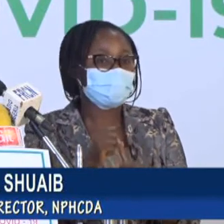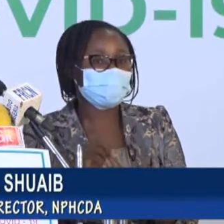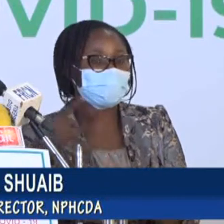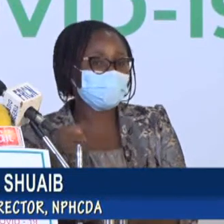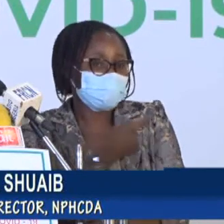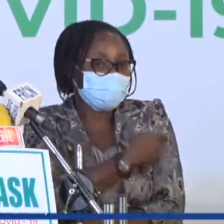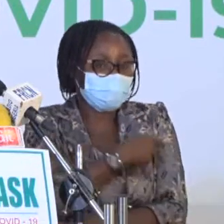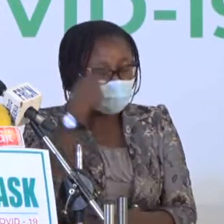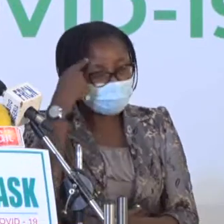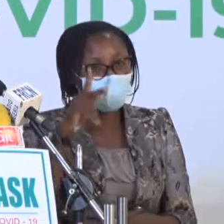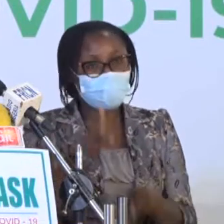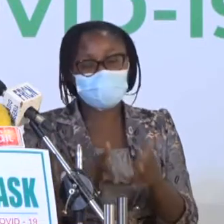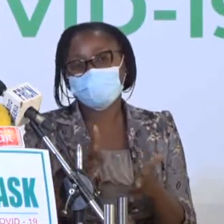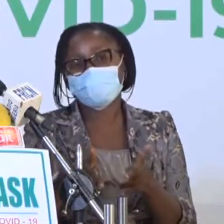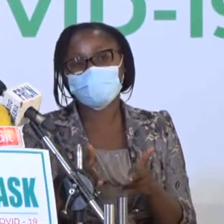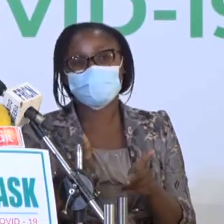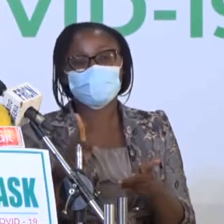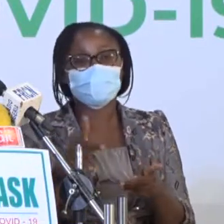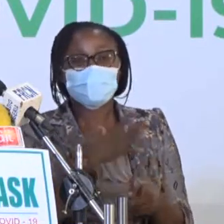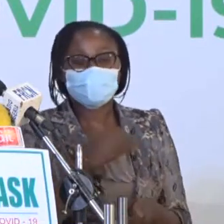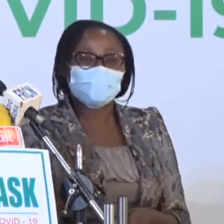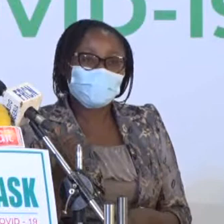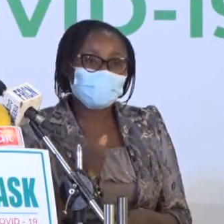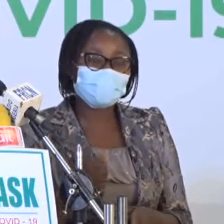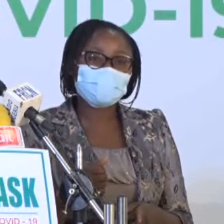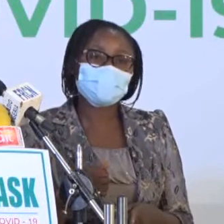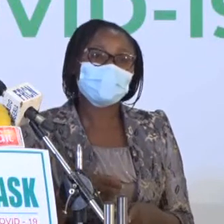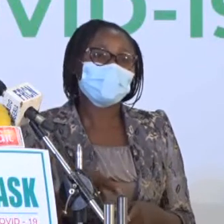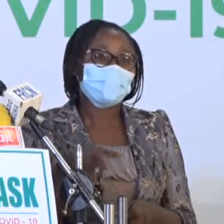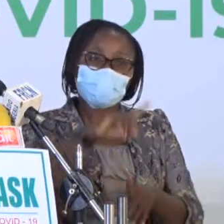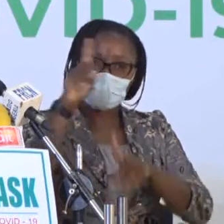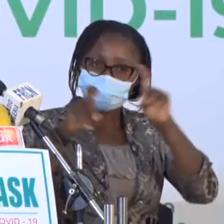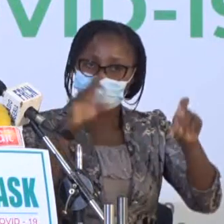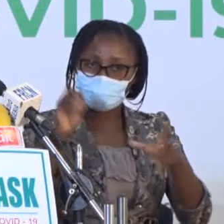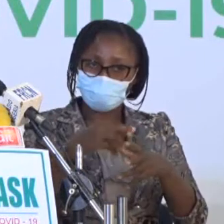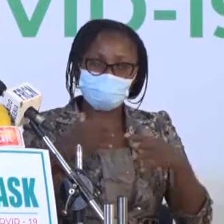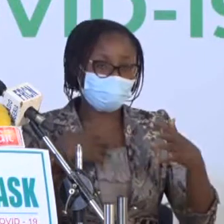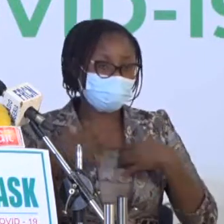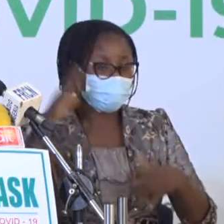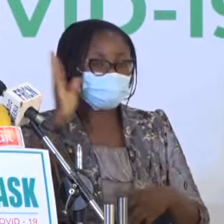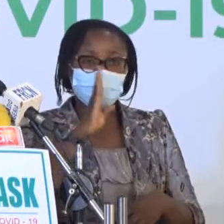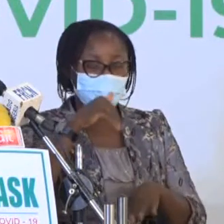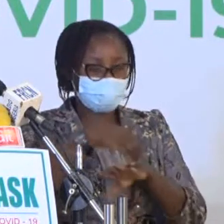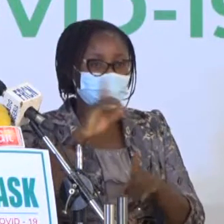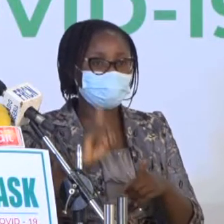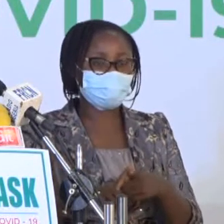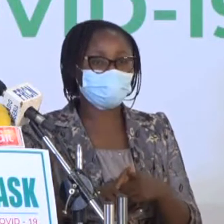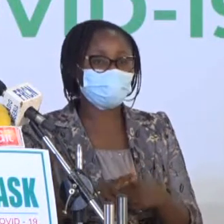to eligible populations, and any inquiry or complaints should be sent to